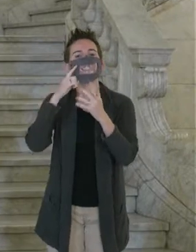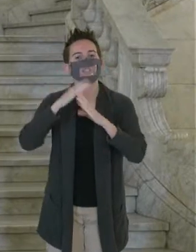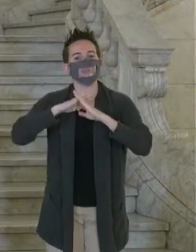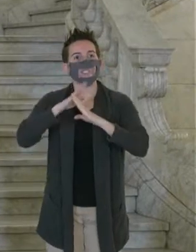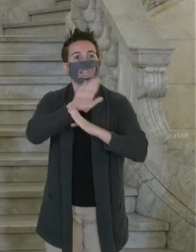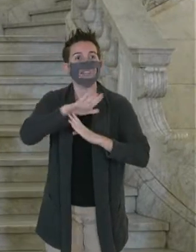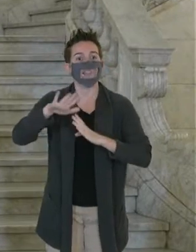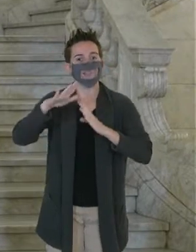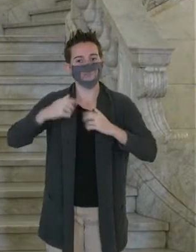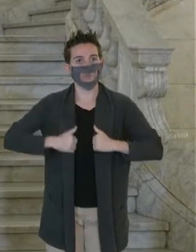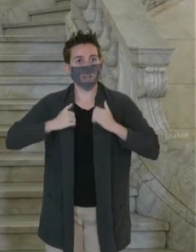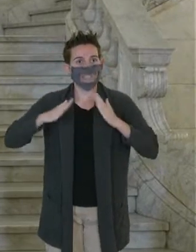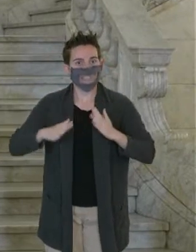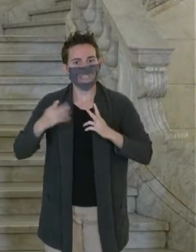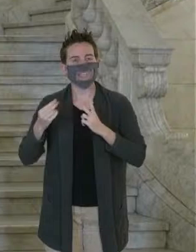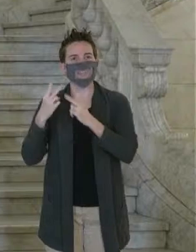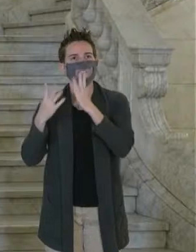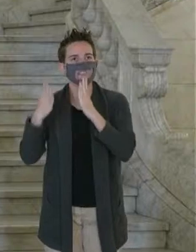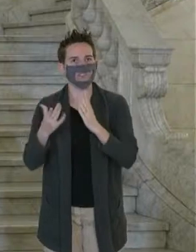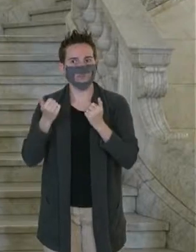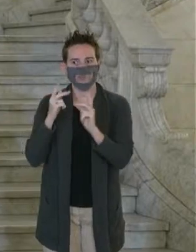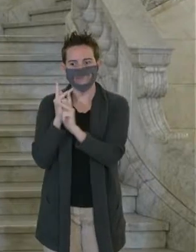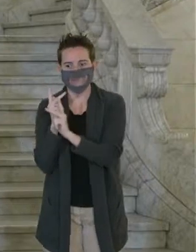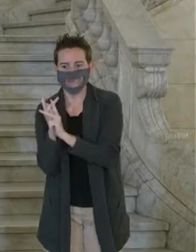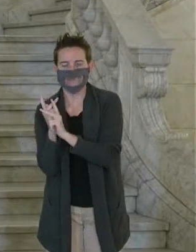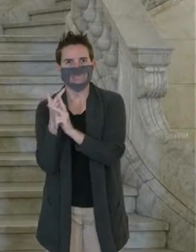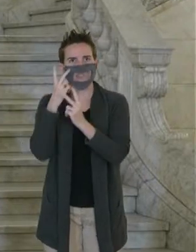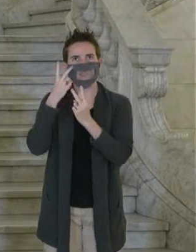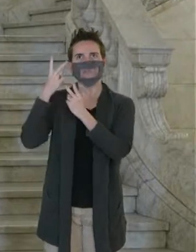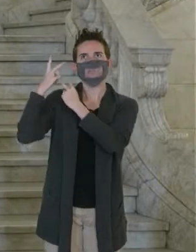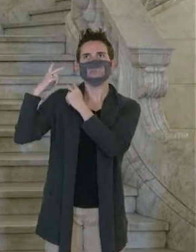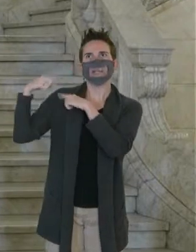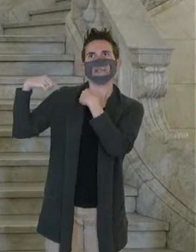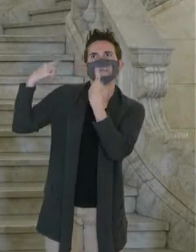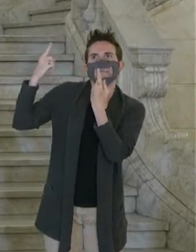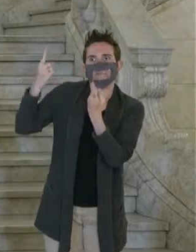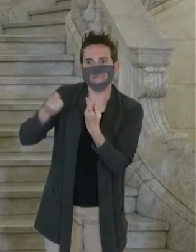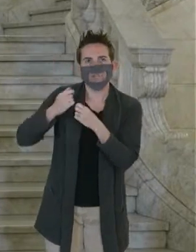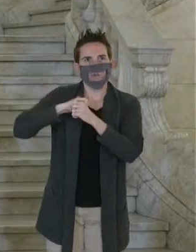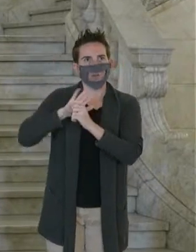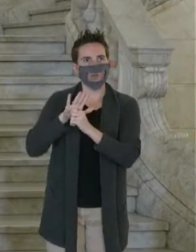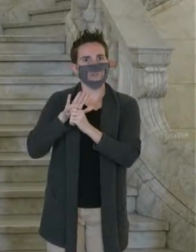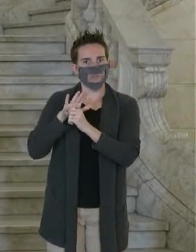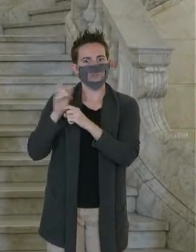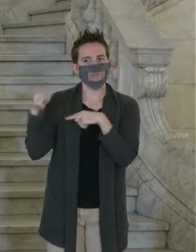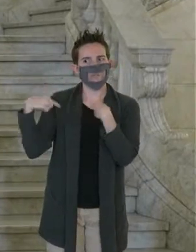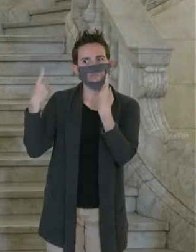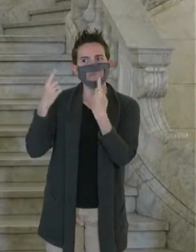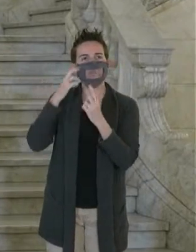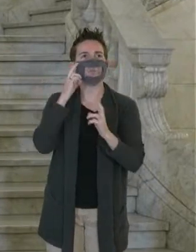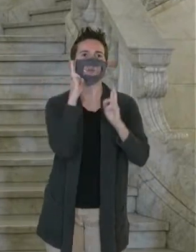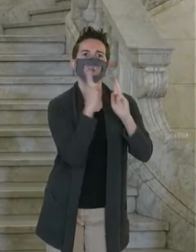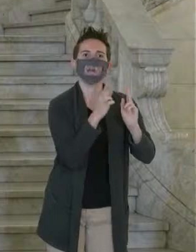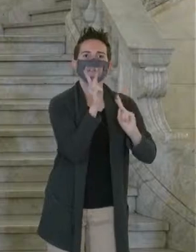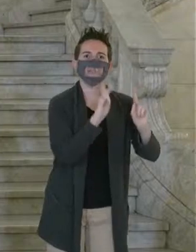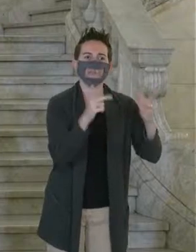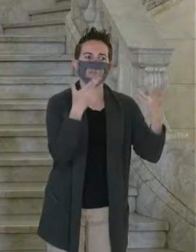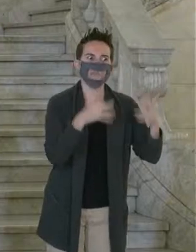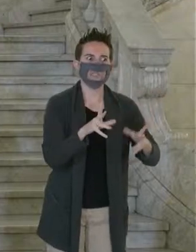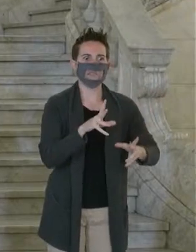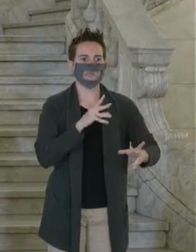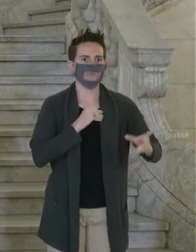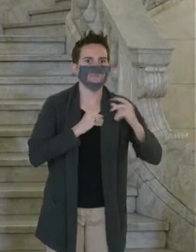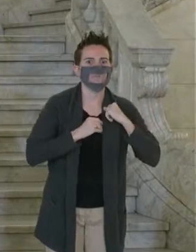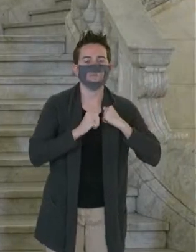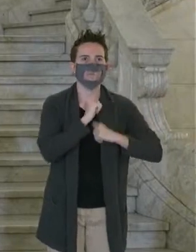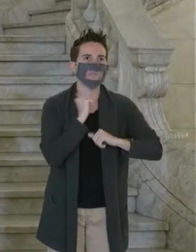residents and visitors. As we reflect on the impact of the COVID-19 pandemic, we honor those who risk their lives